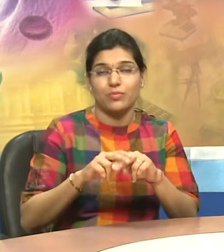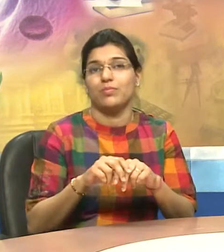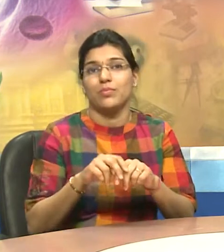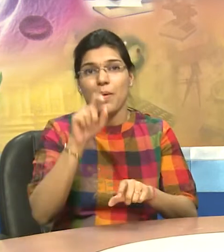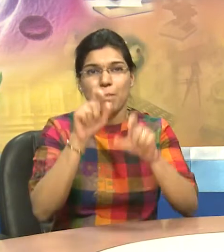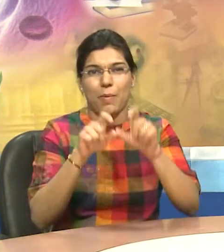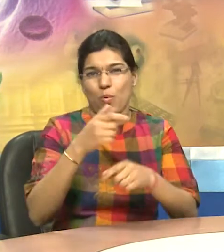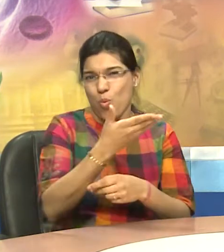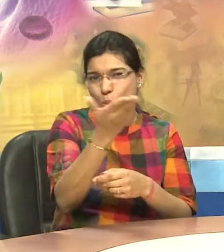And if